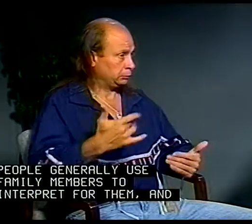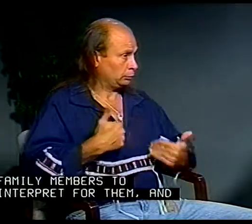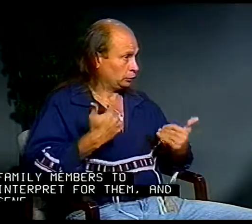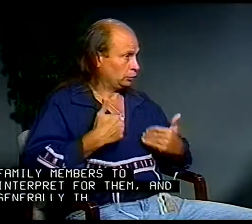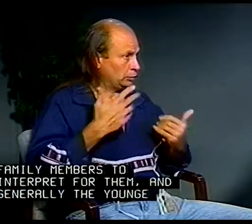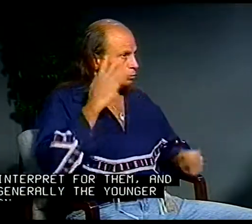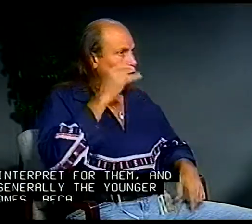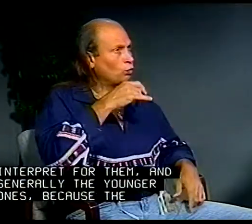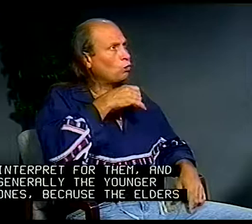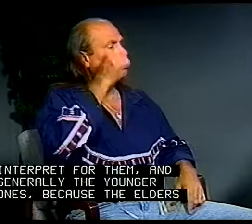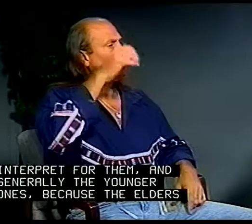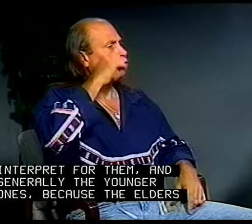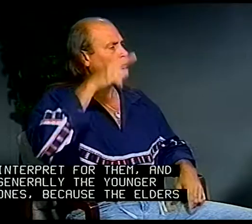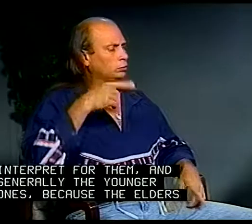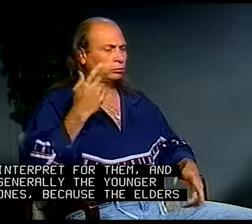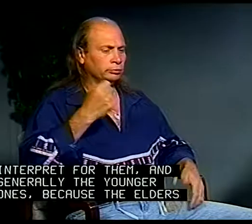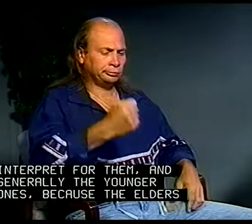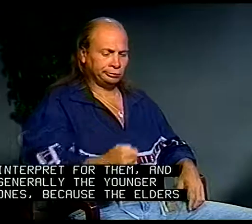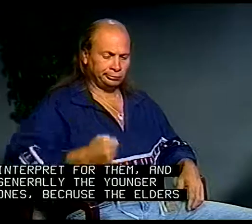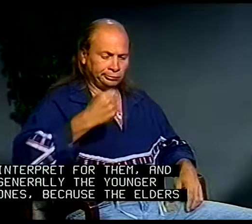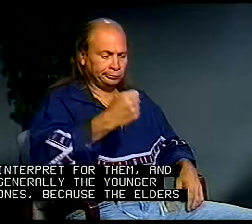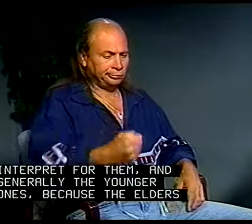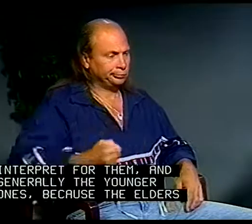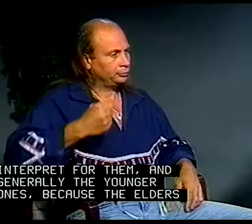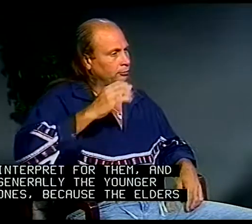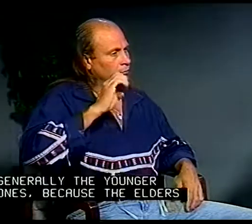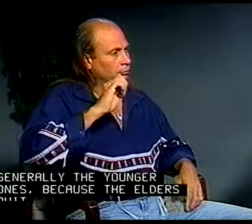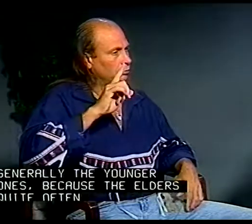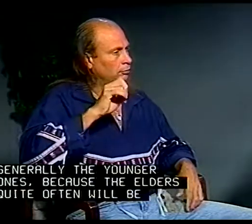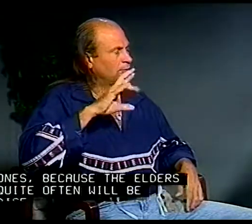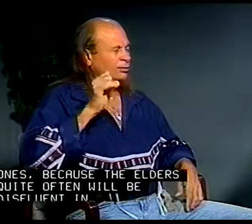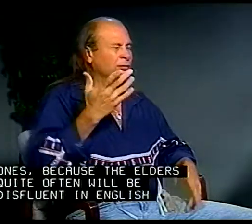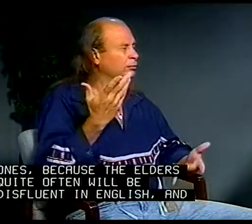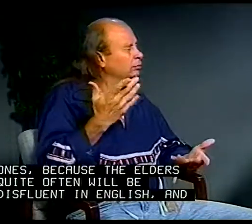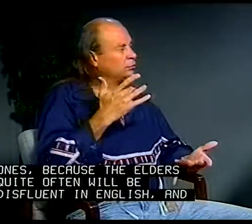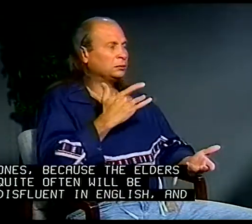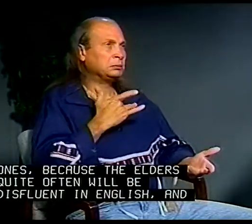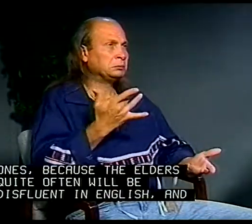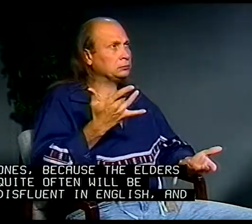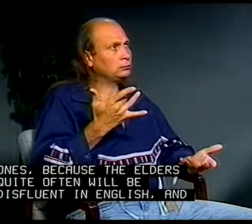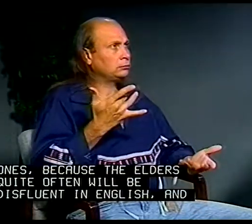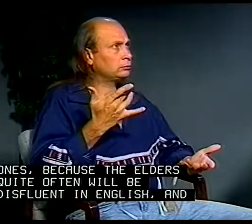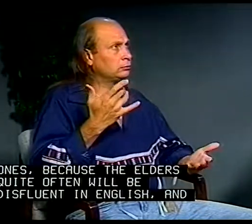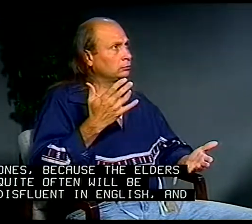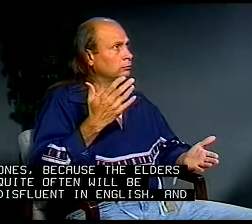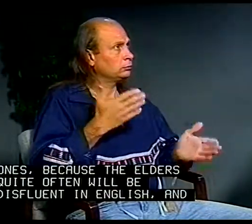members to interpret for them today, and generally the younger ones, because the elders